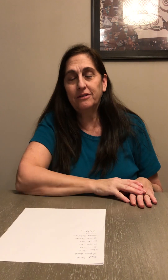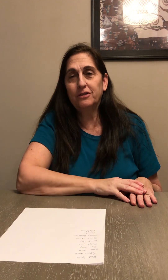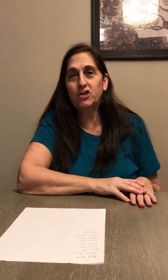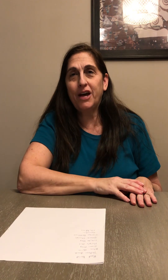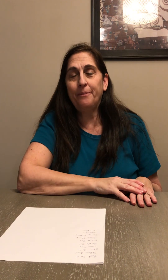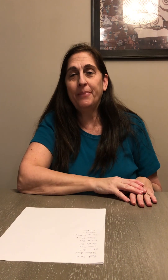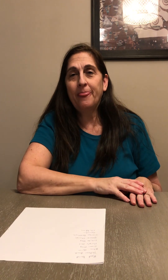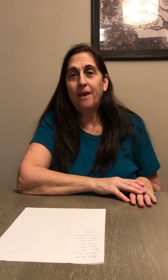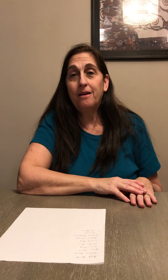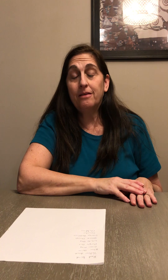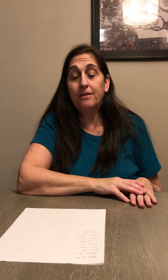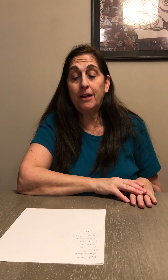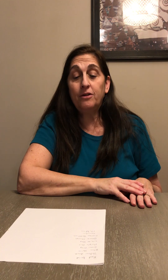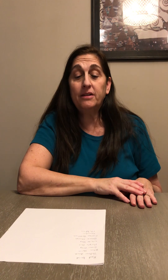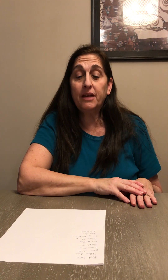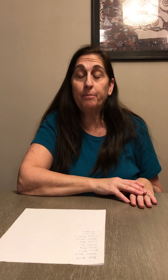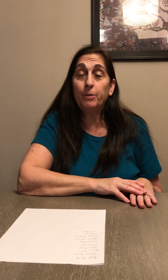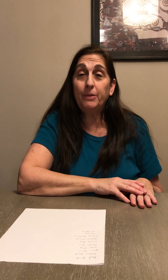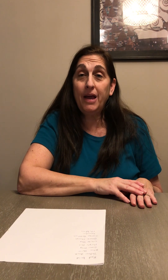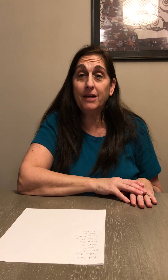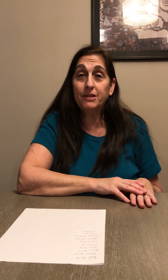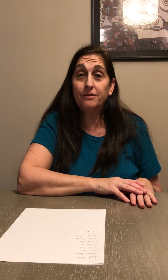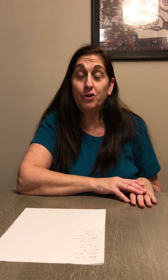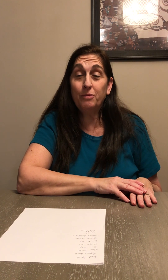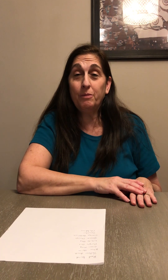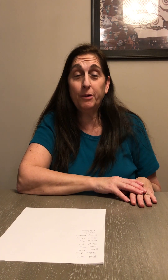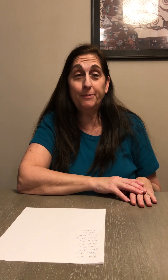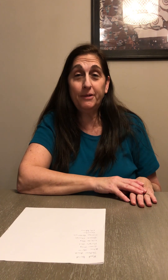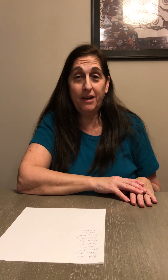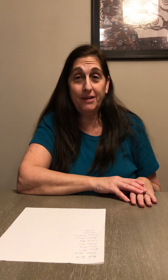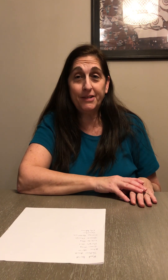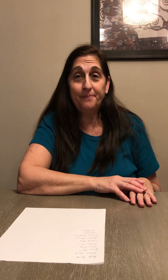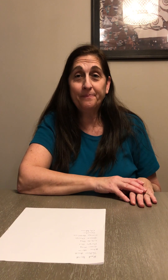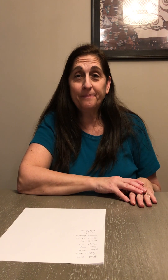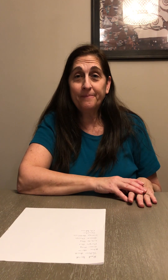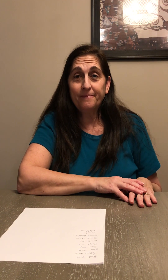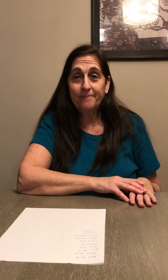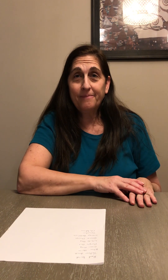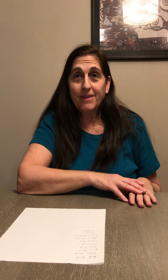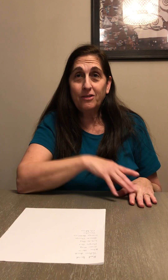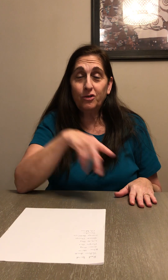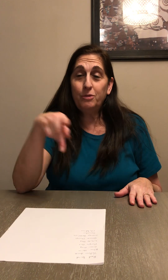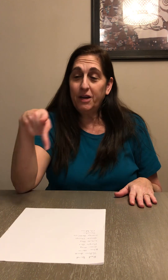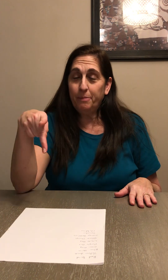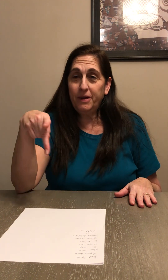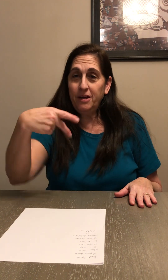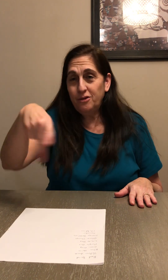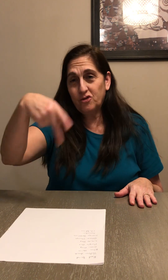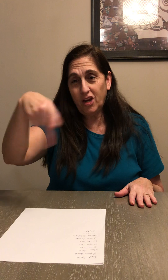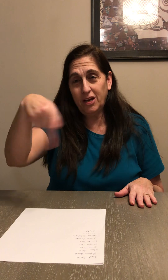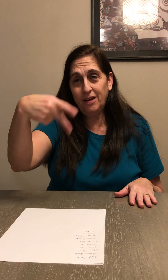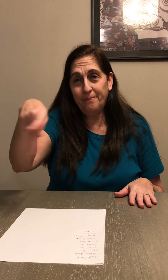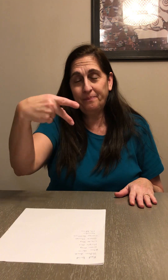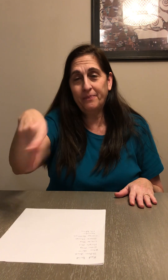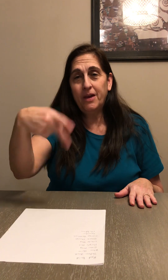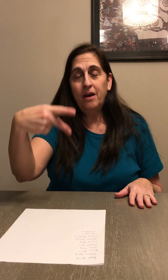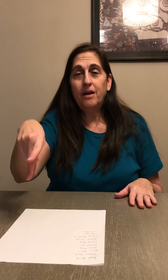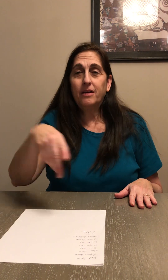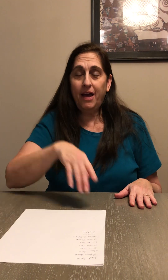Good job. Then they say purple cat. Do you remember purple cat? So you make a P and you shake it. Cat,